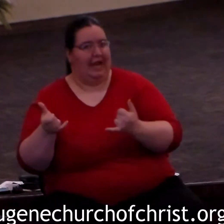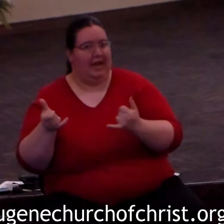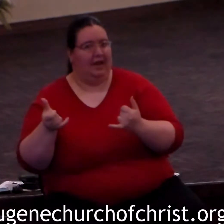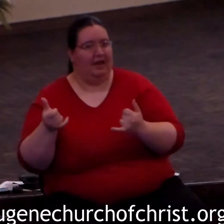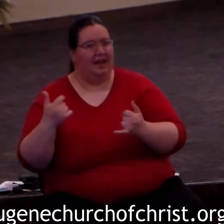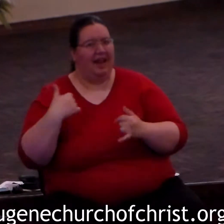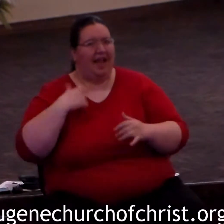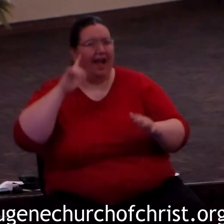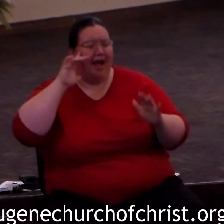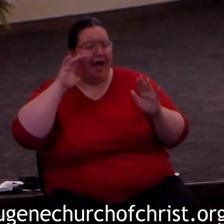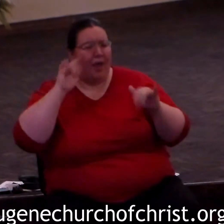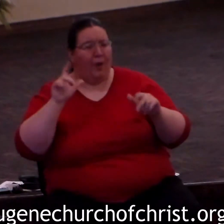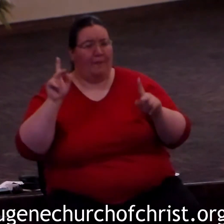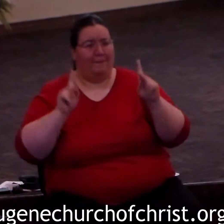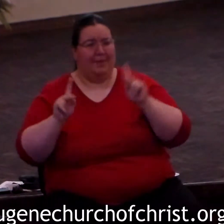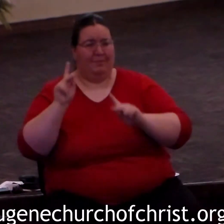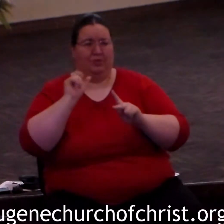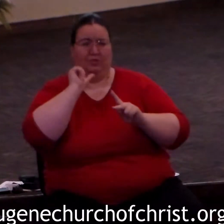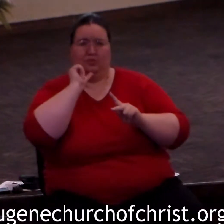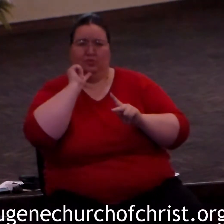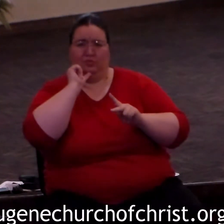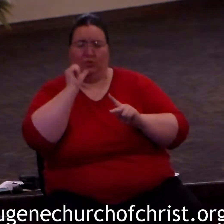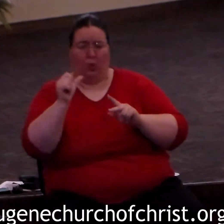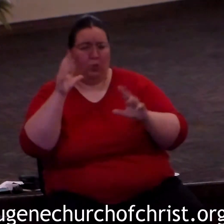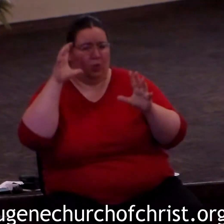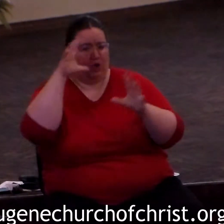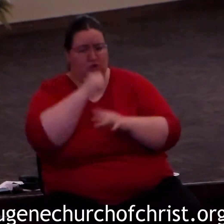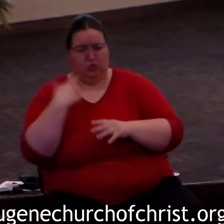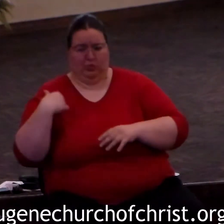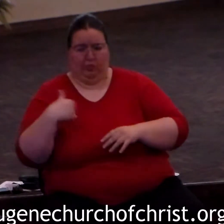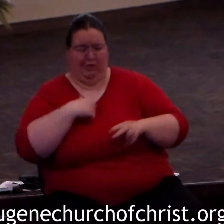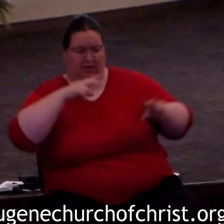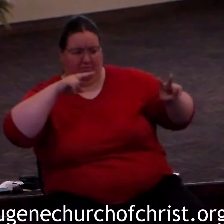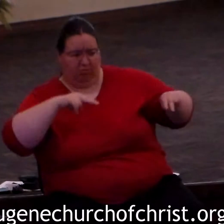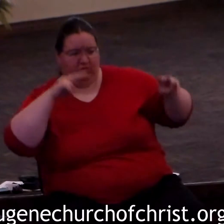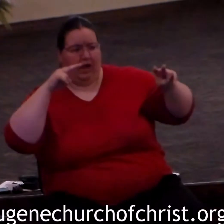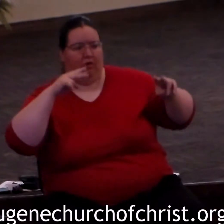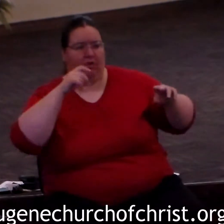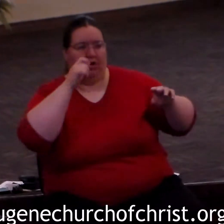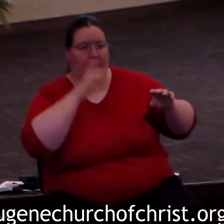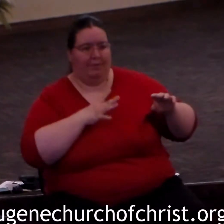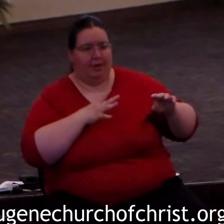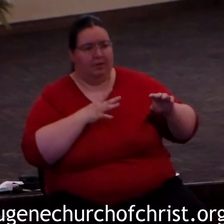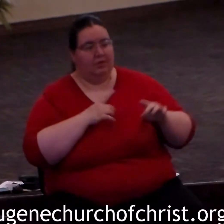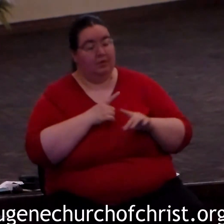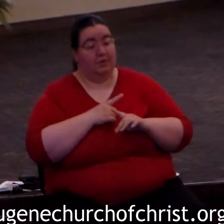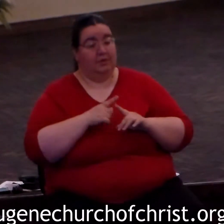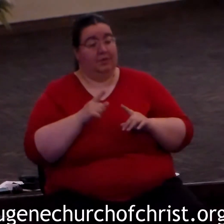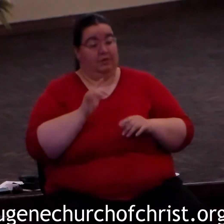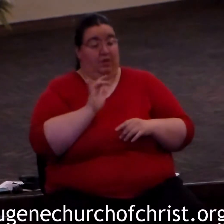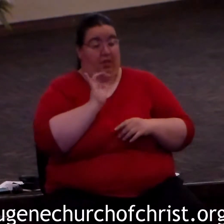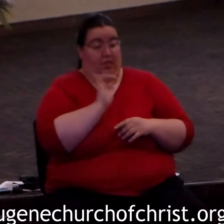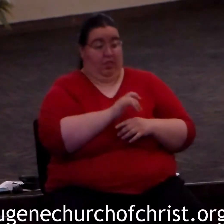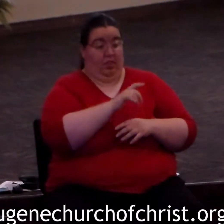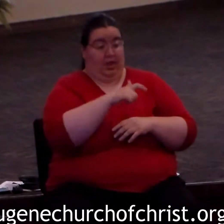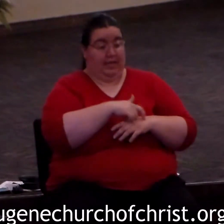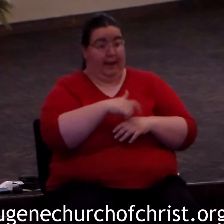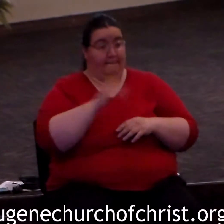way, that they don't assume we look down on them. But what they would have had in this culture is a totally, totally different experience than